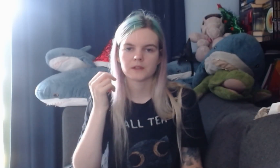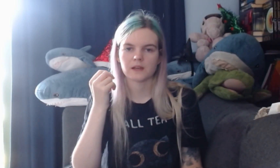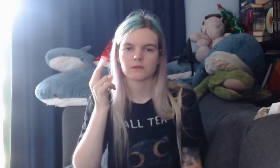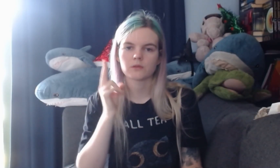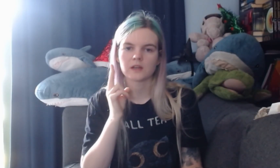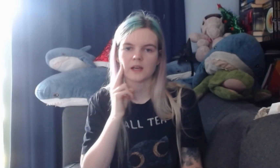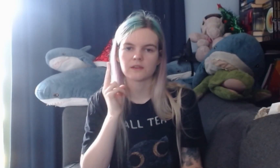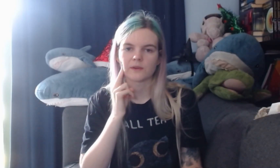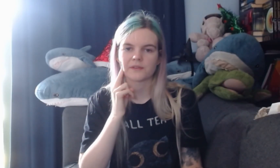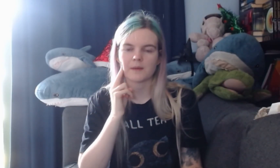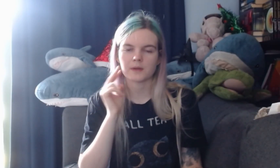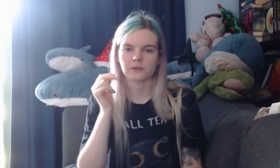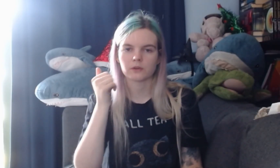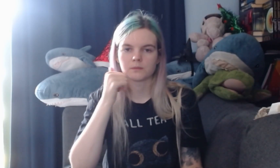then again this tapping. So